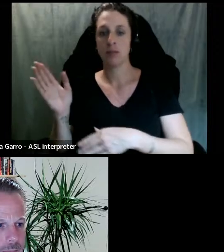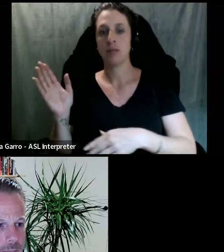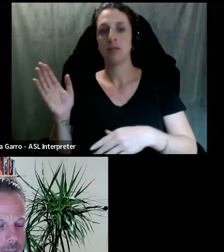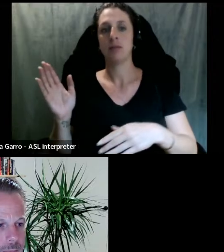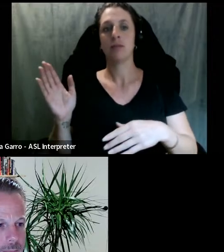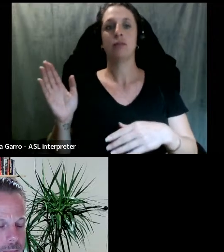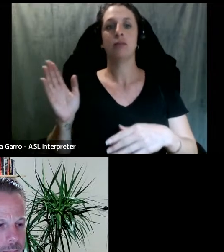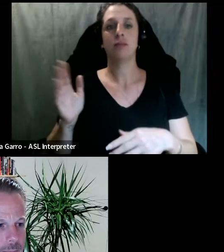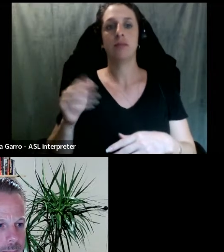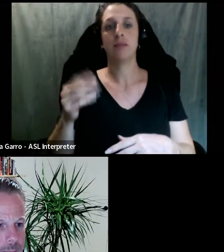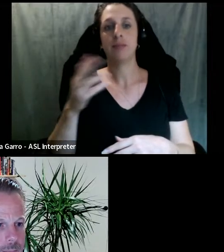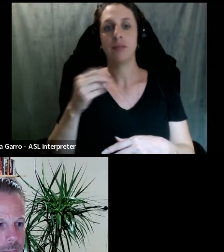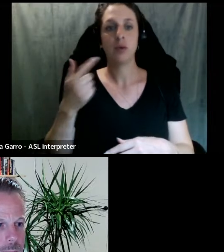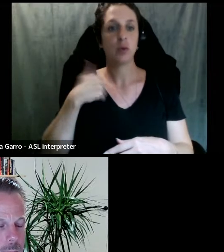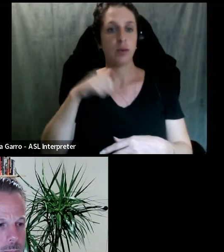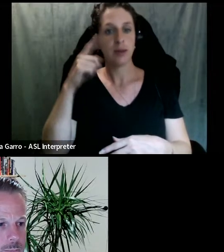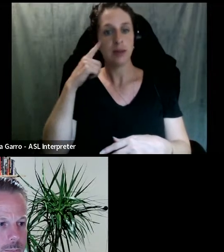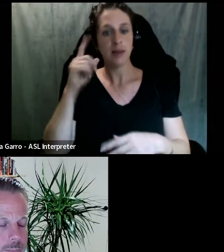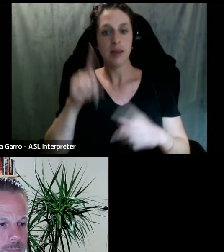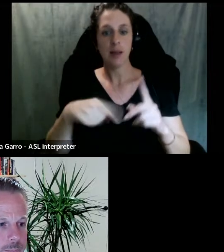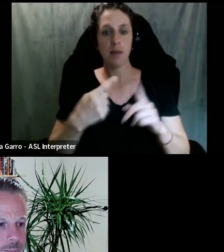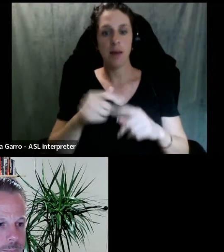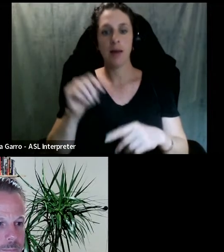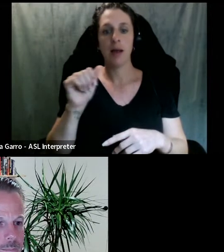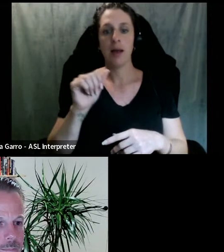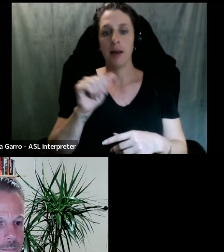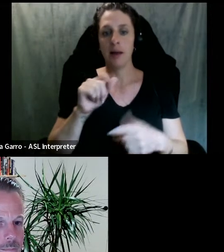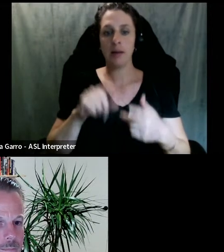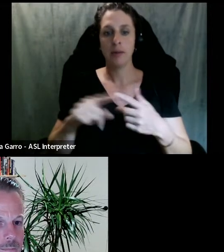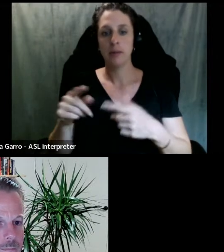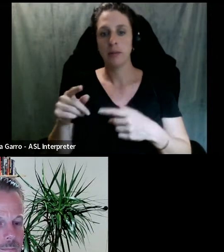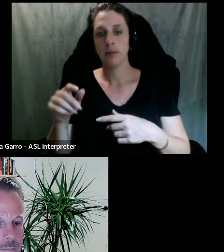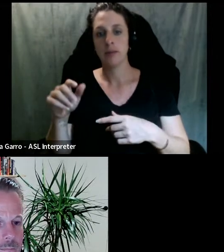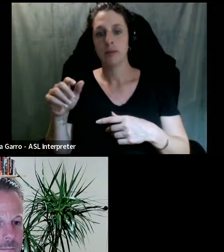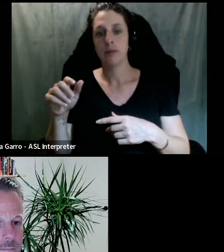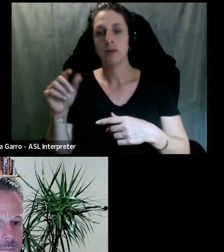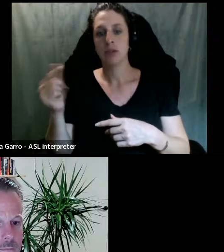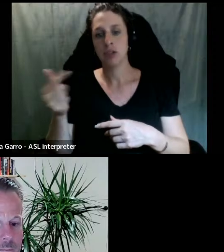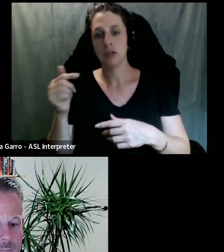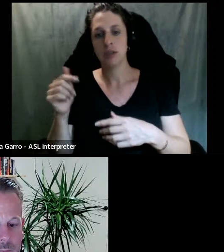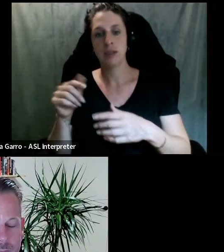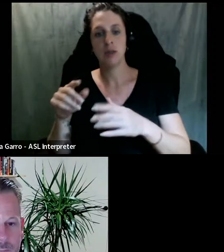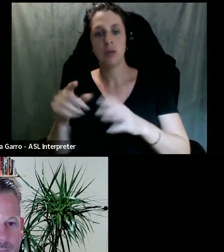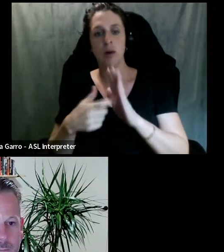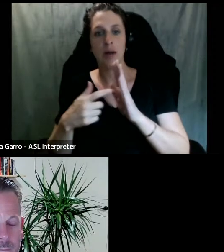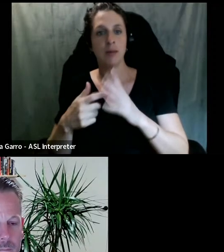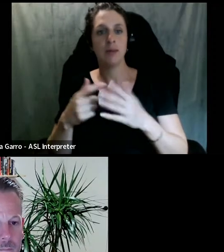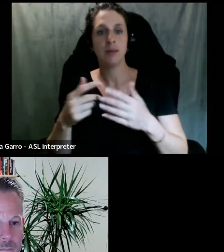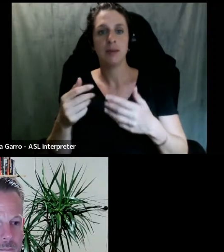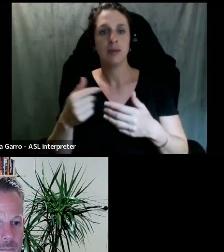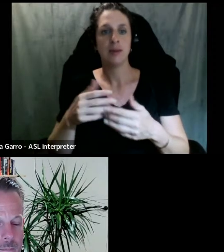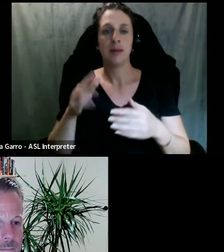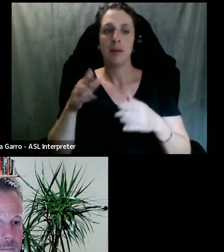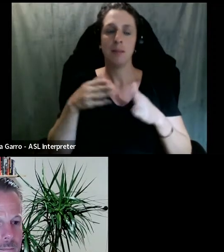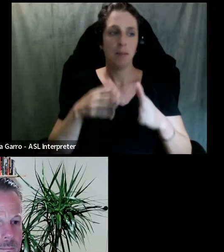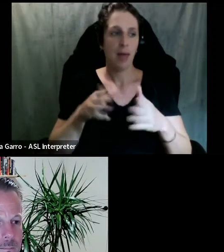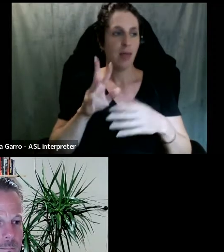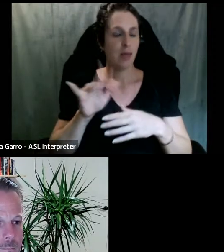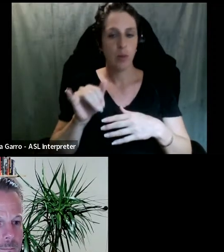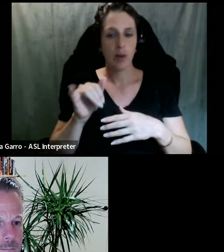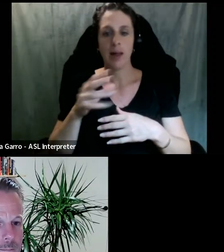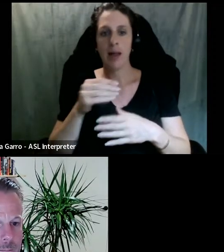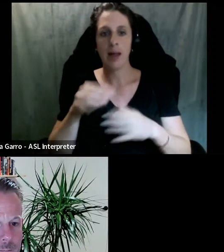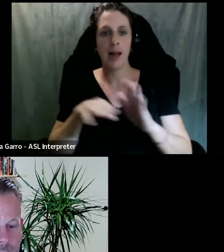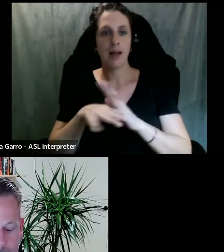we think about A through G requirements and we talk about this here, but these pathways and access for Latino